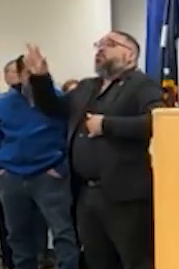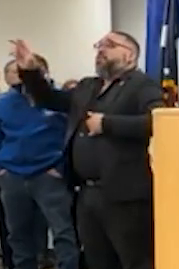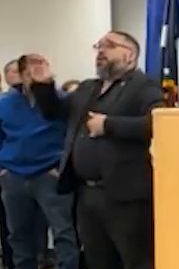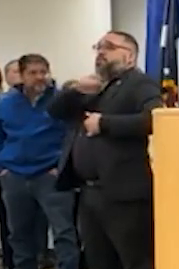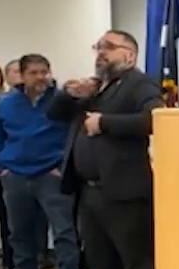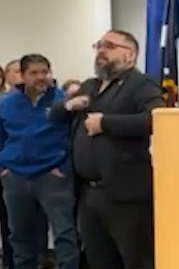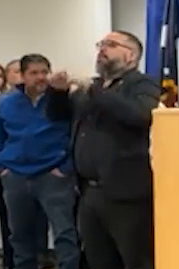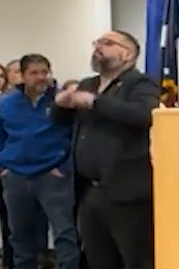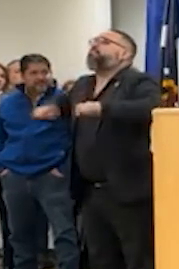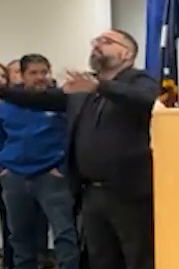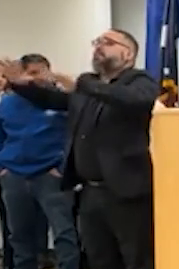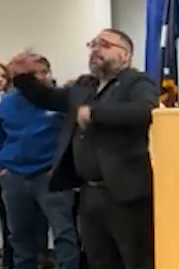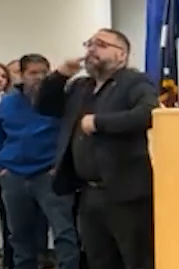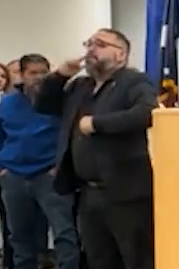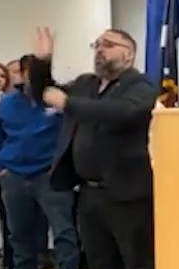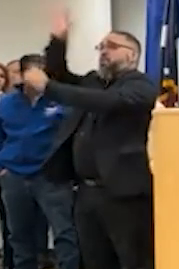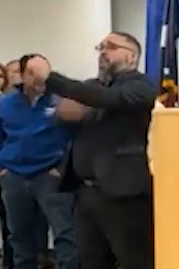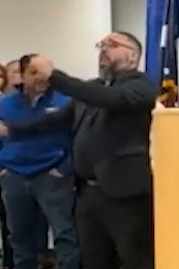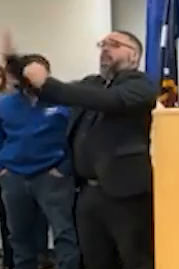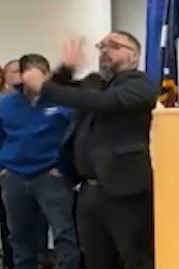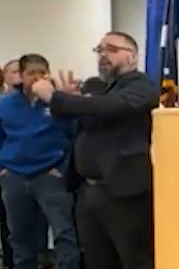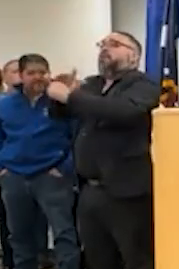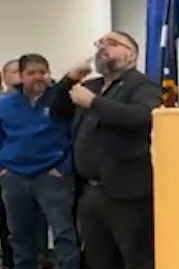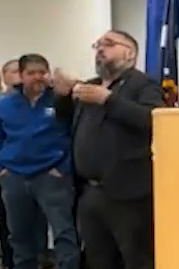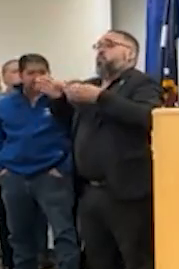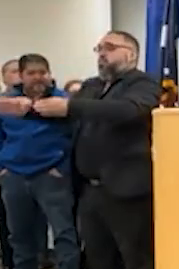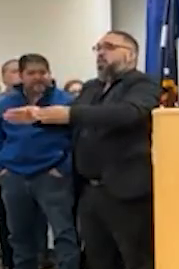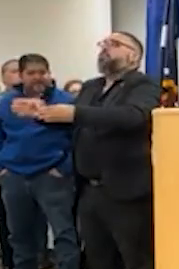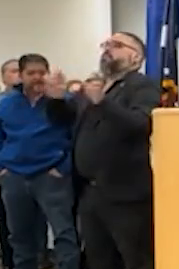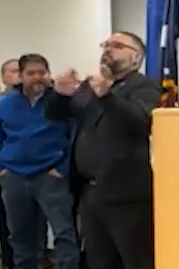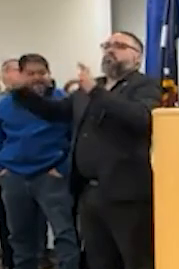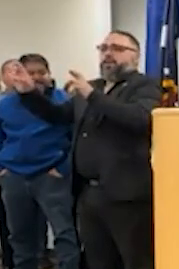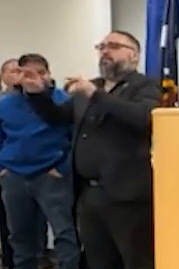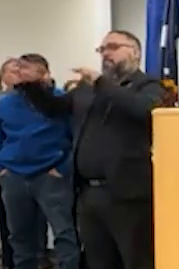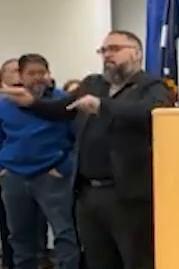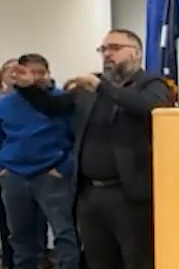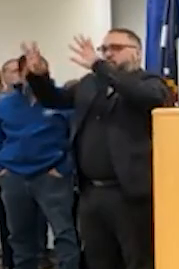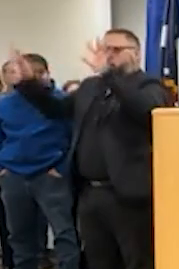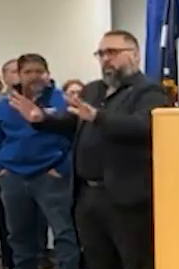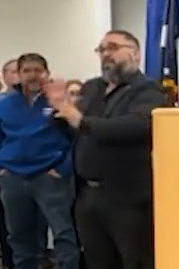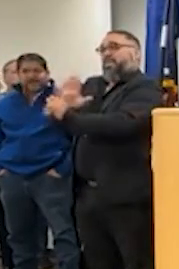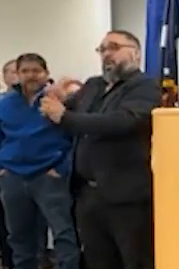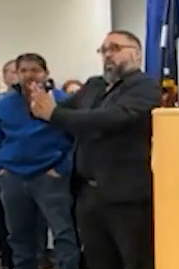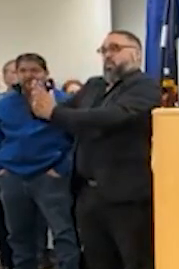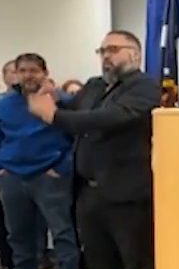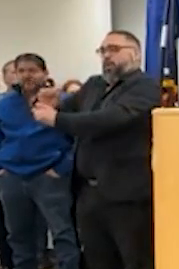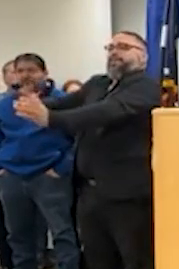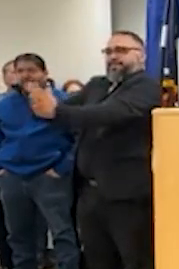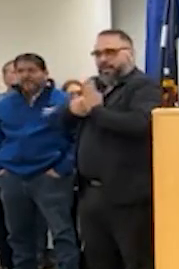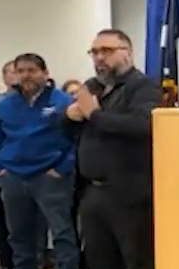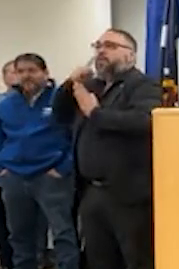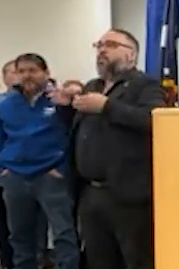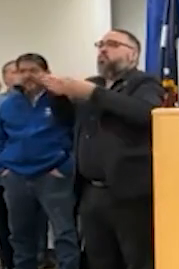members in the San Antonio district are working around the clock to pre-treat roads and monitor conditions. Their work is essential to keeping critical routes